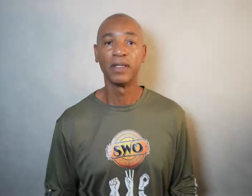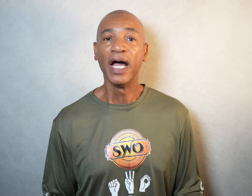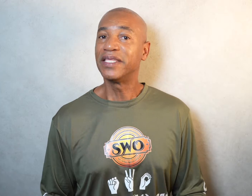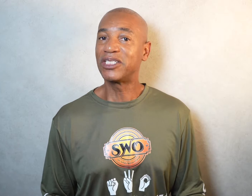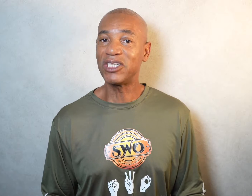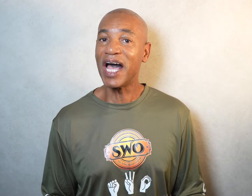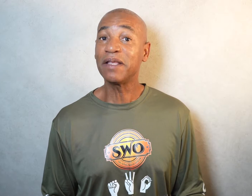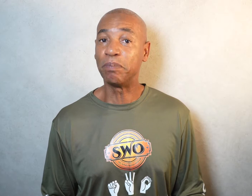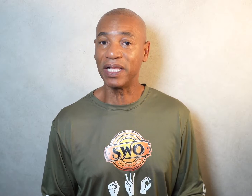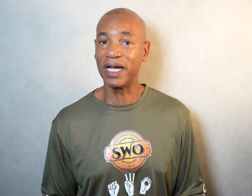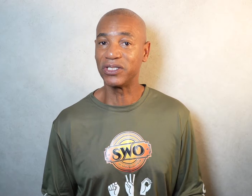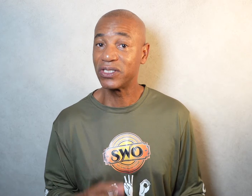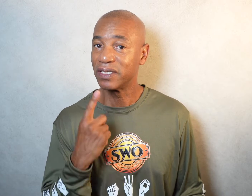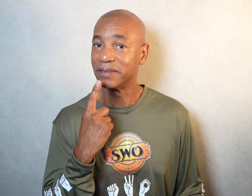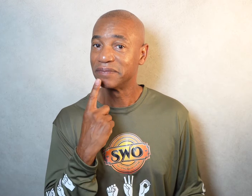The sign blush.